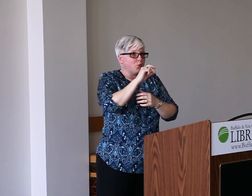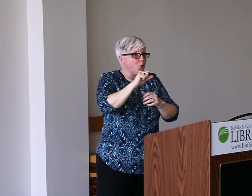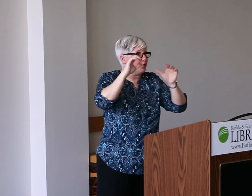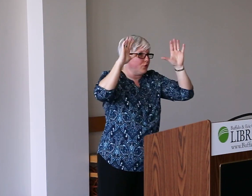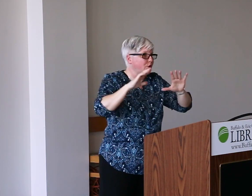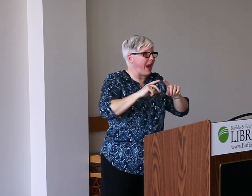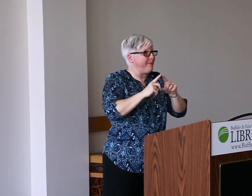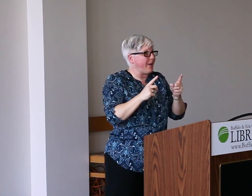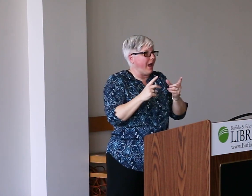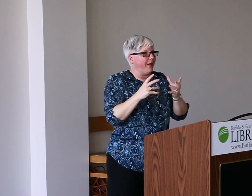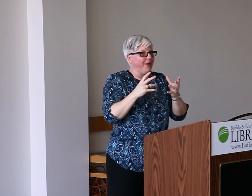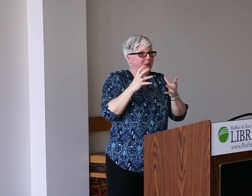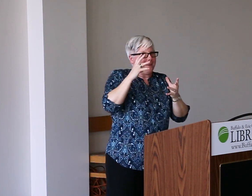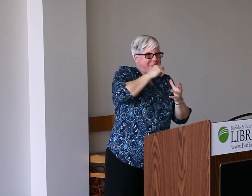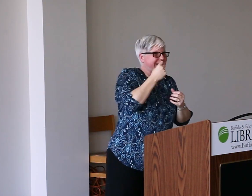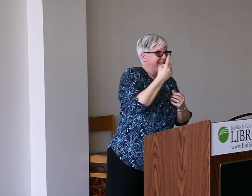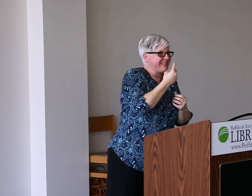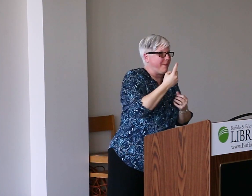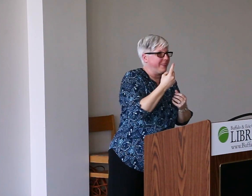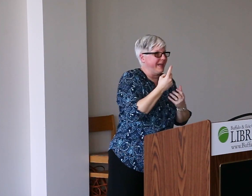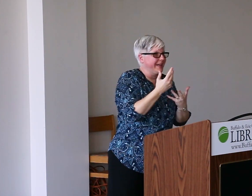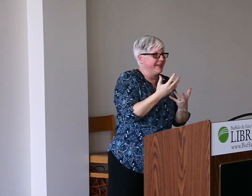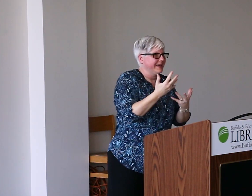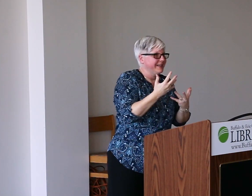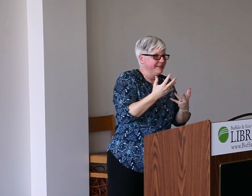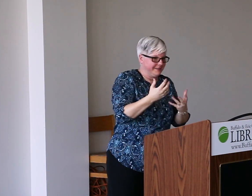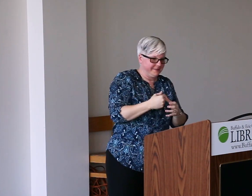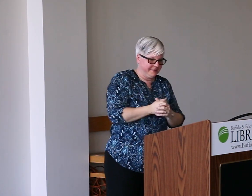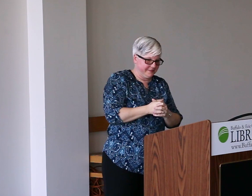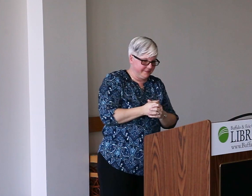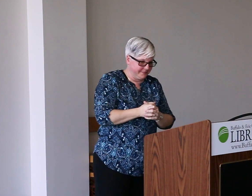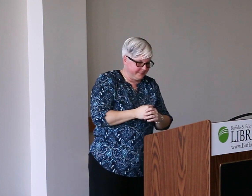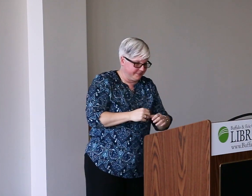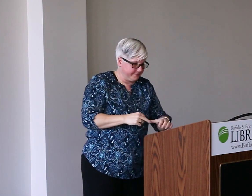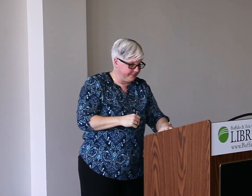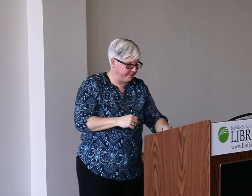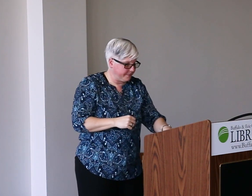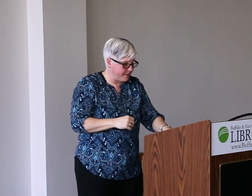Yeah, it's great, your tools are fantastic, but you're missing something.